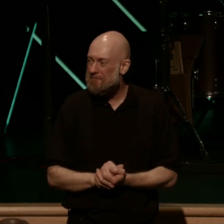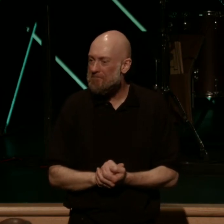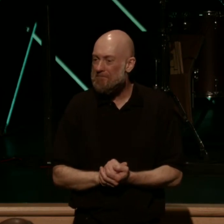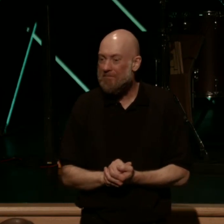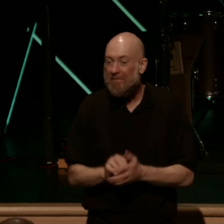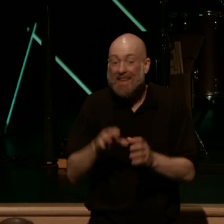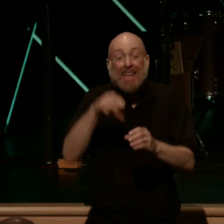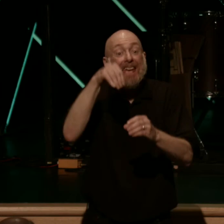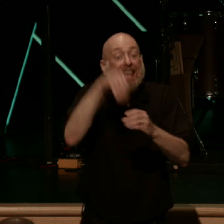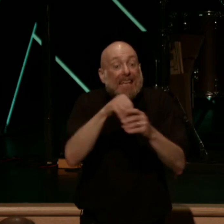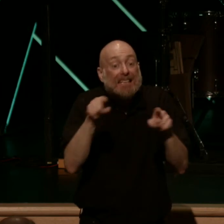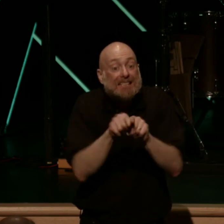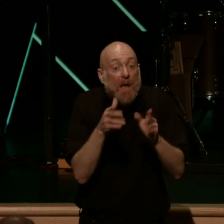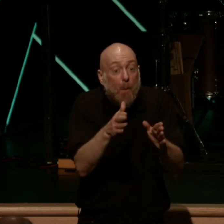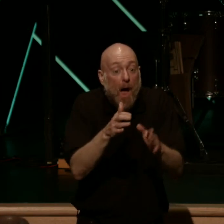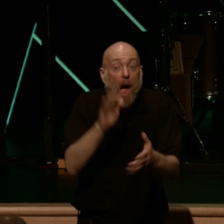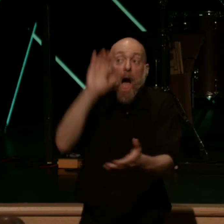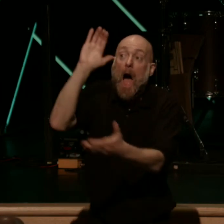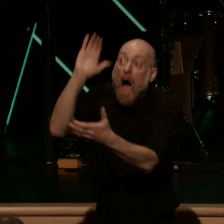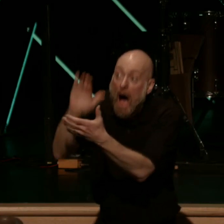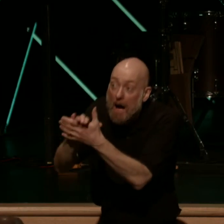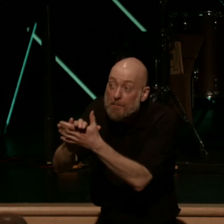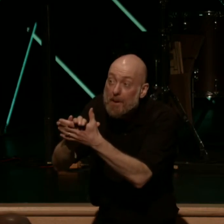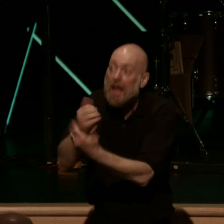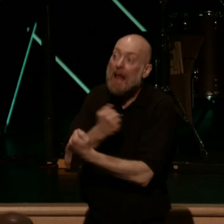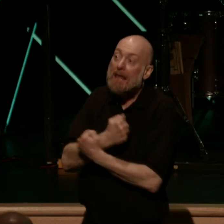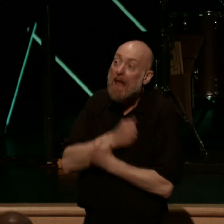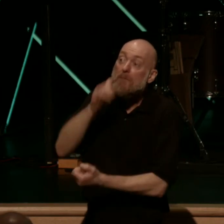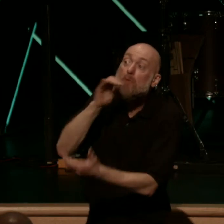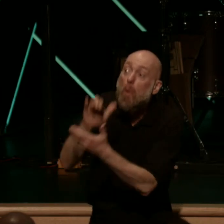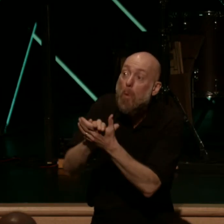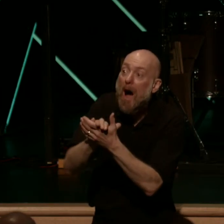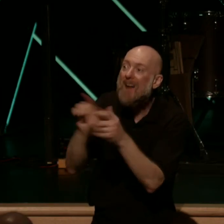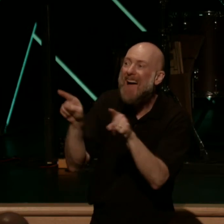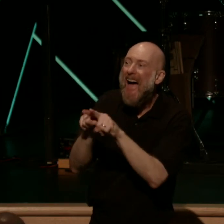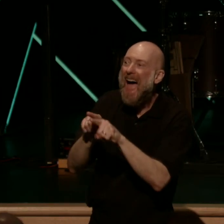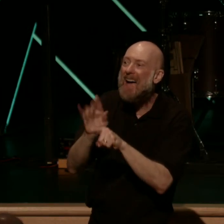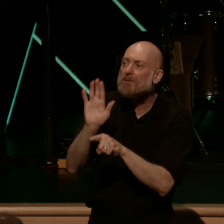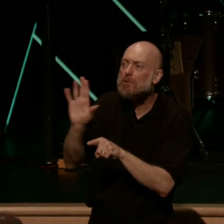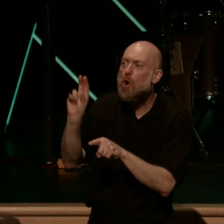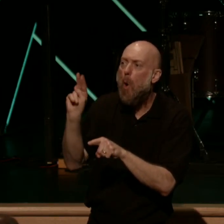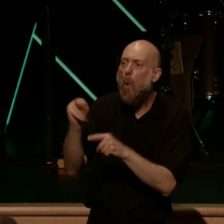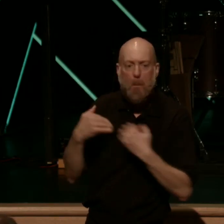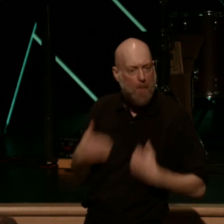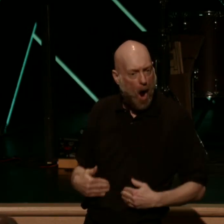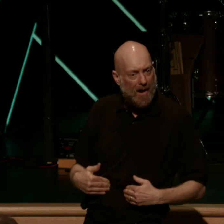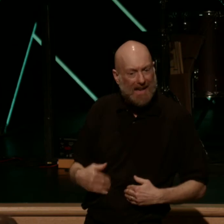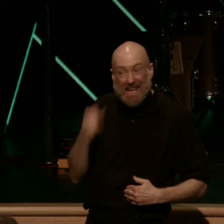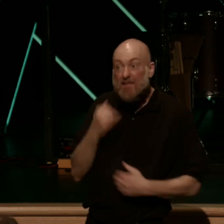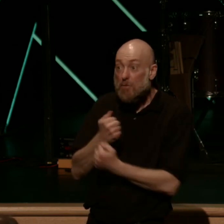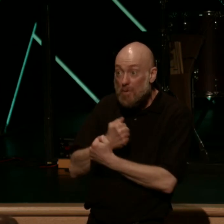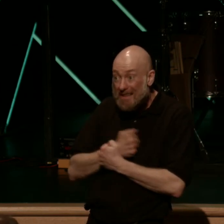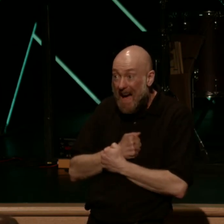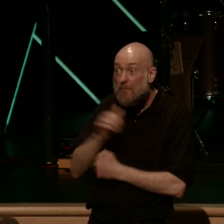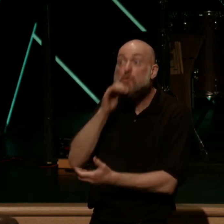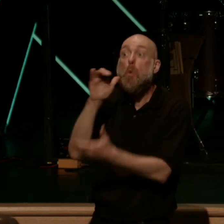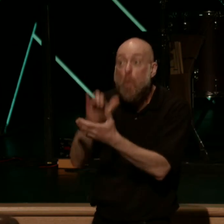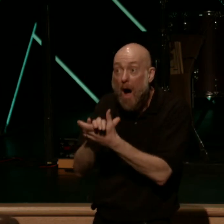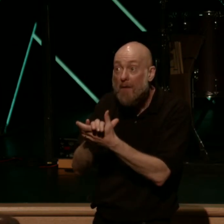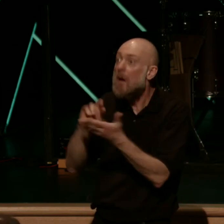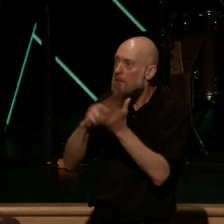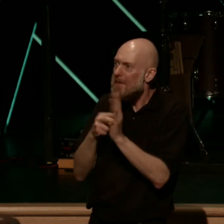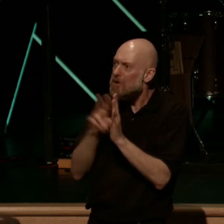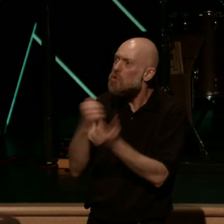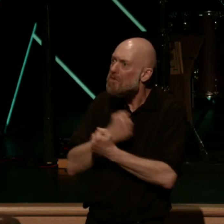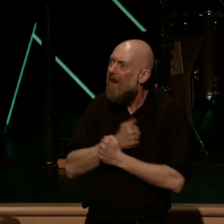28. In the same way, husbands should love their wives as their own bodies. He who loves his wife